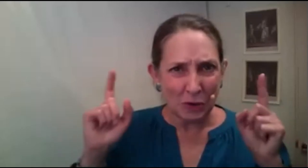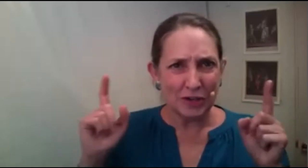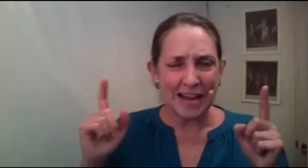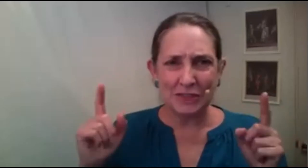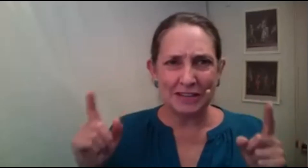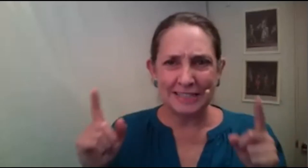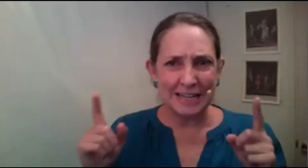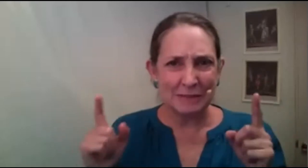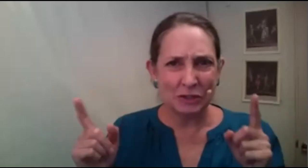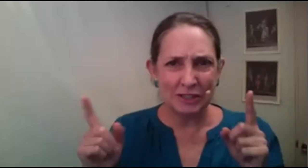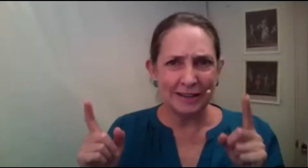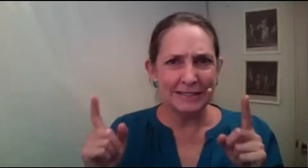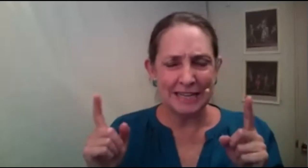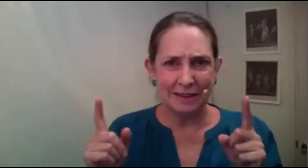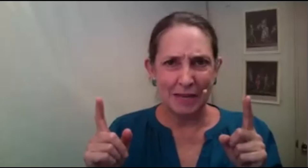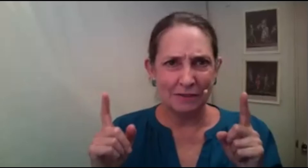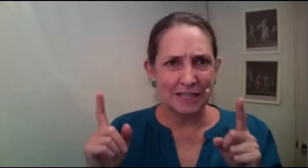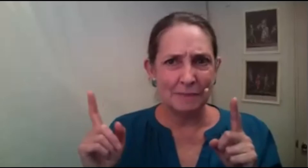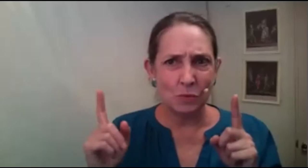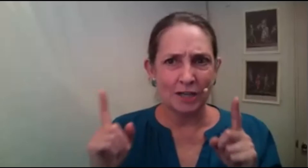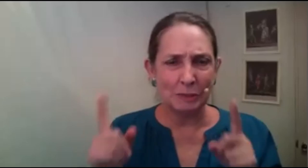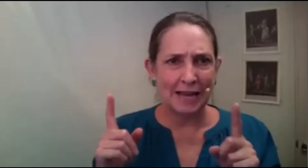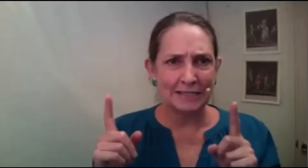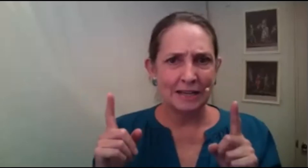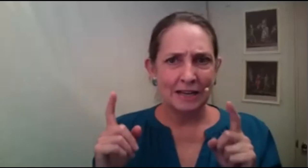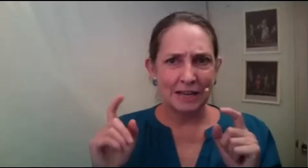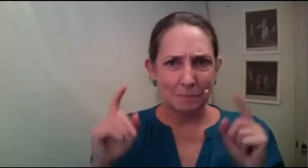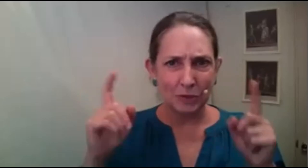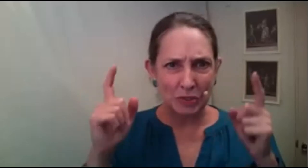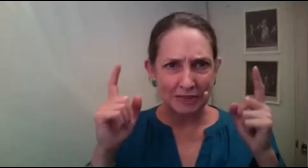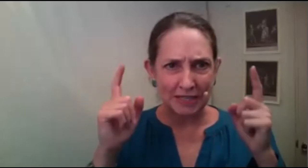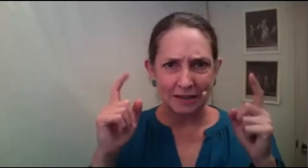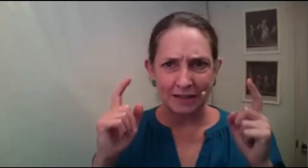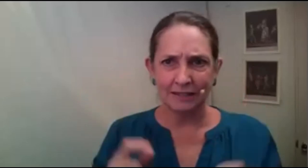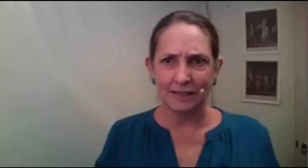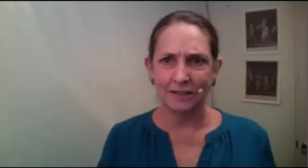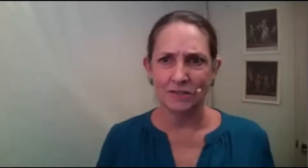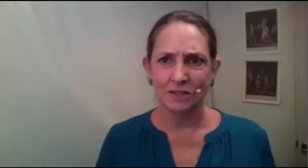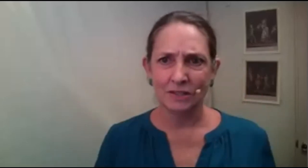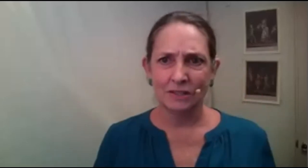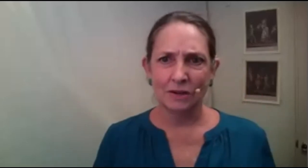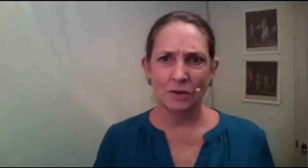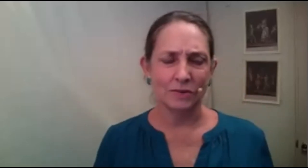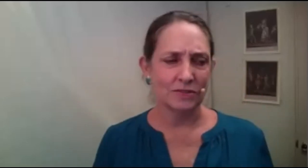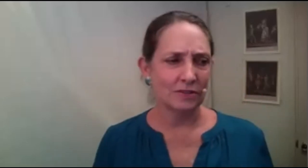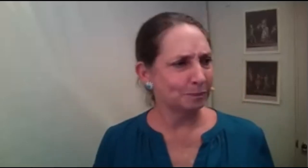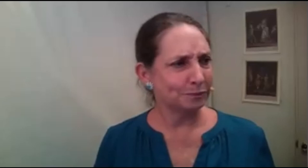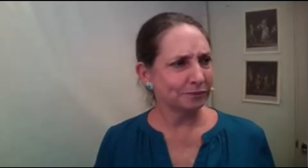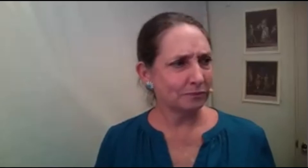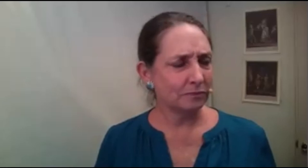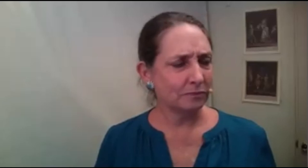The horns, now that they could see them, they couldn't unsee them. Every time they walked past that portrait, they saw Aunt Nellie's horns.